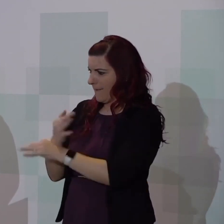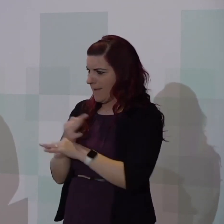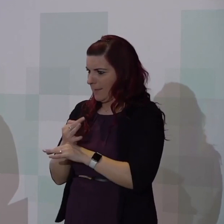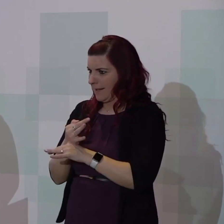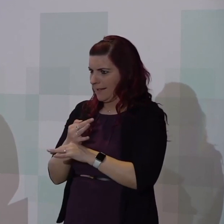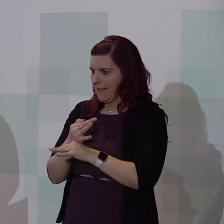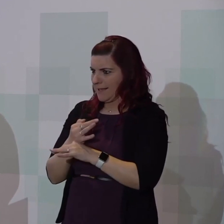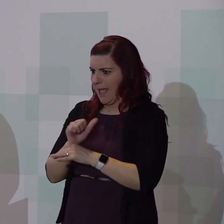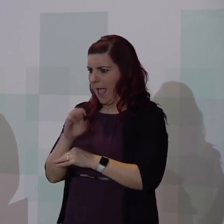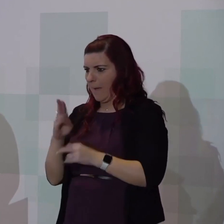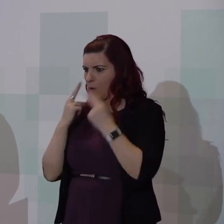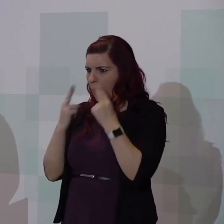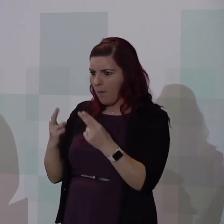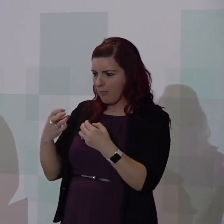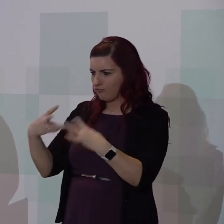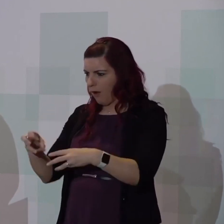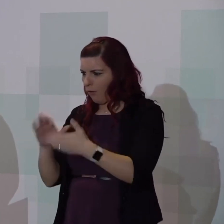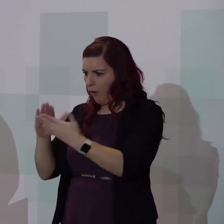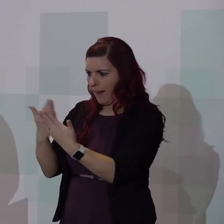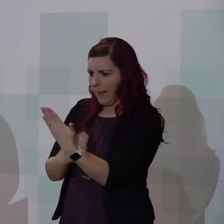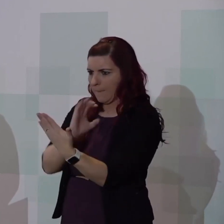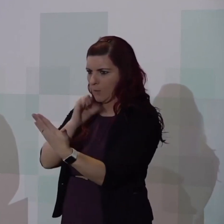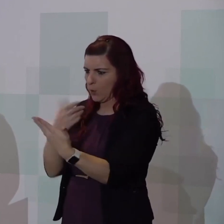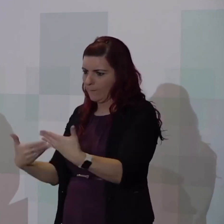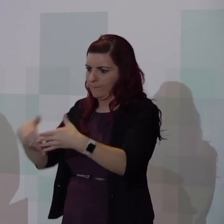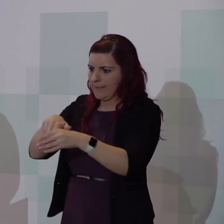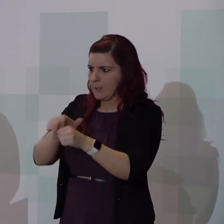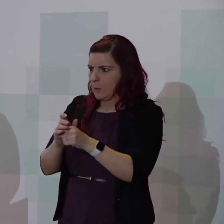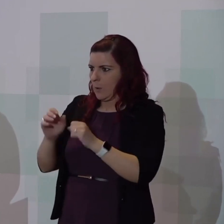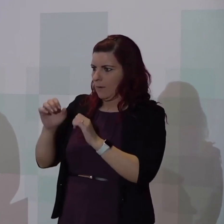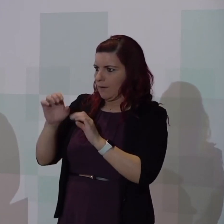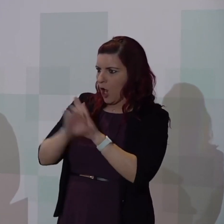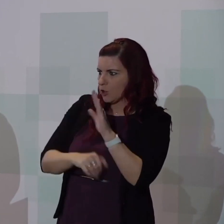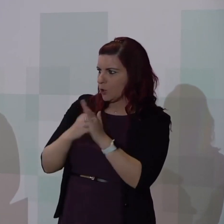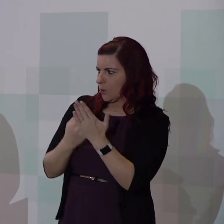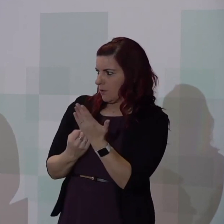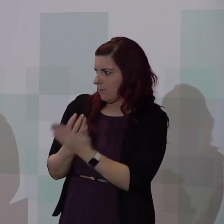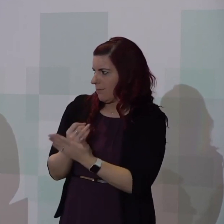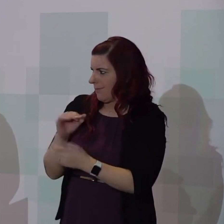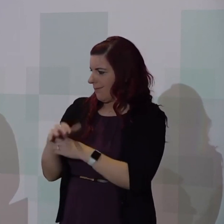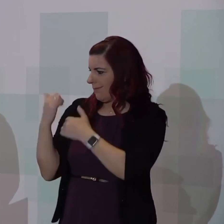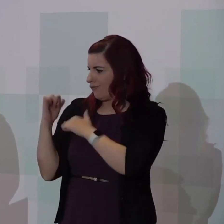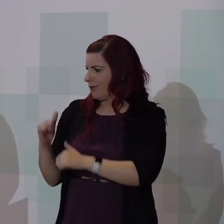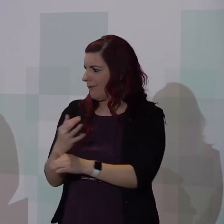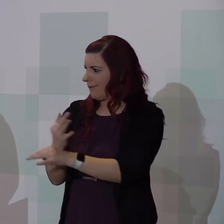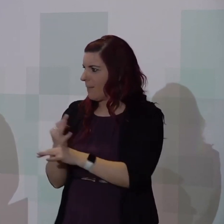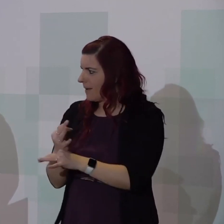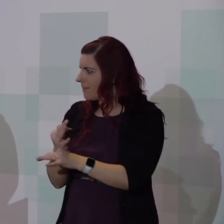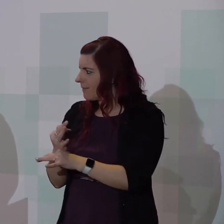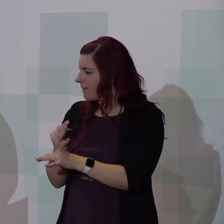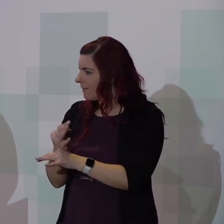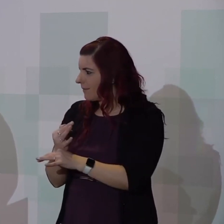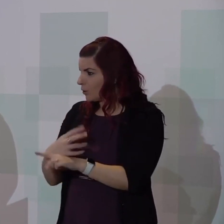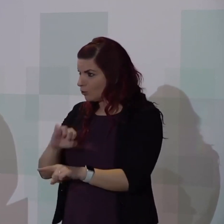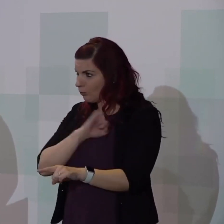or wrong or illegal in some way because we don't fit into the definition of the traditional family as stated. Surely the